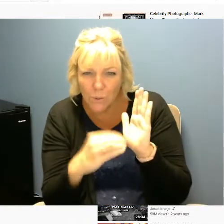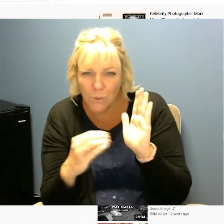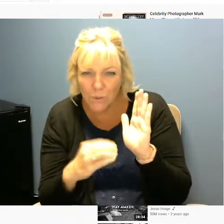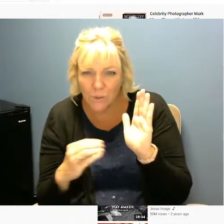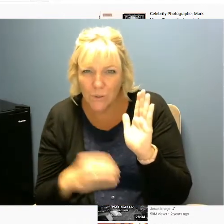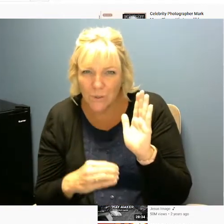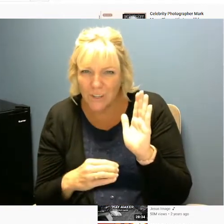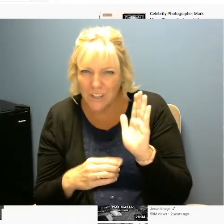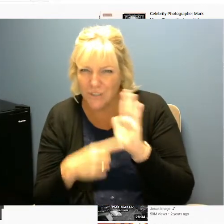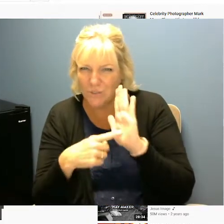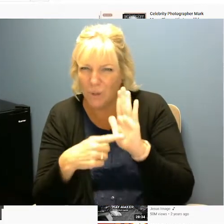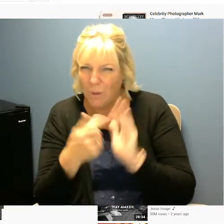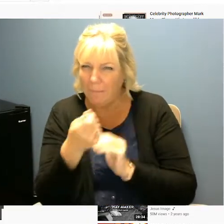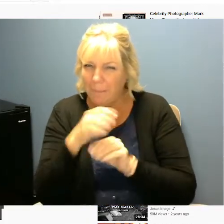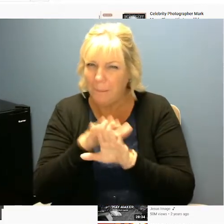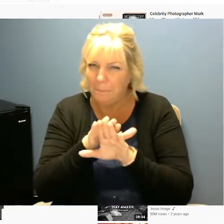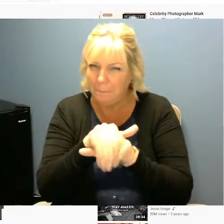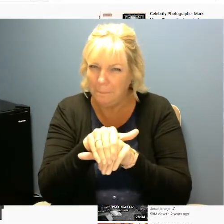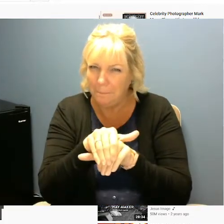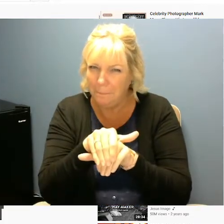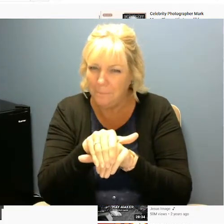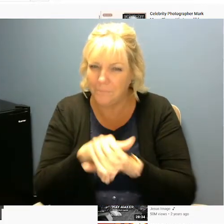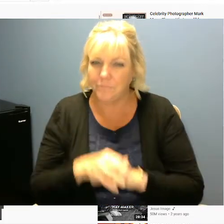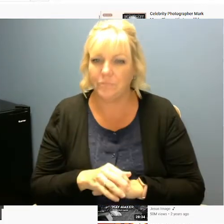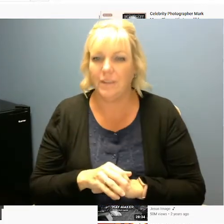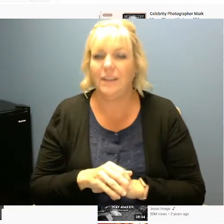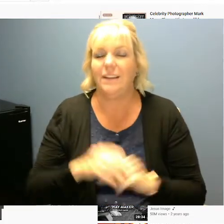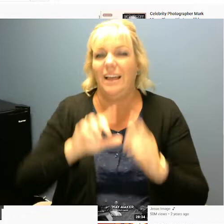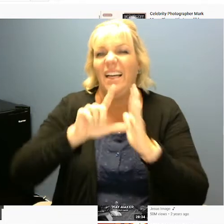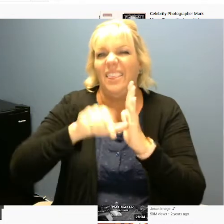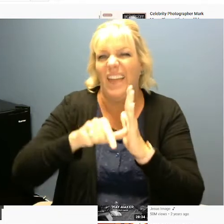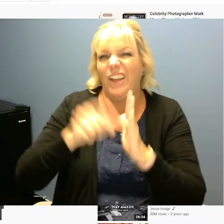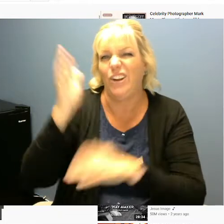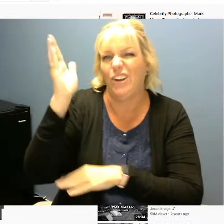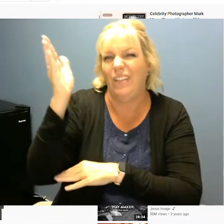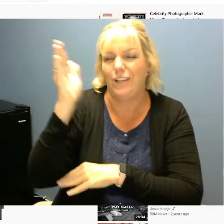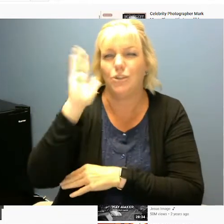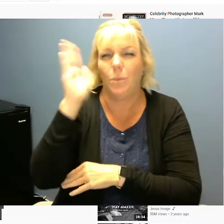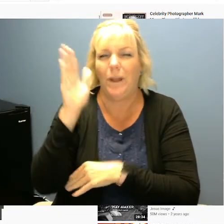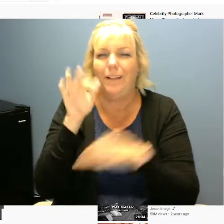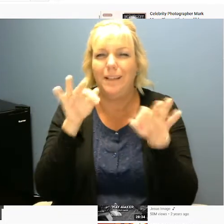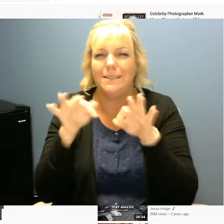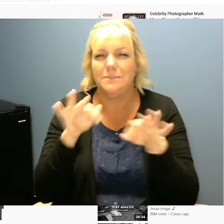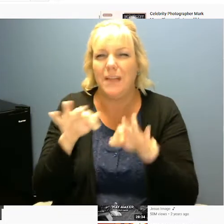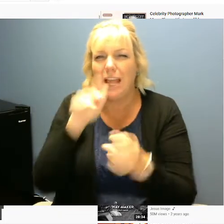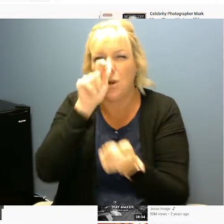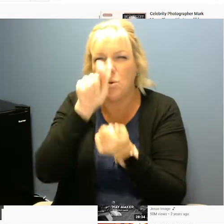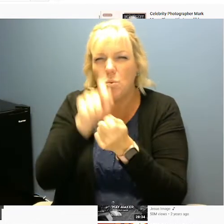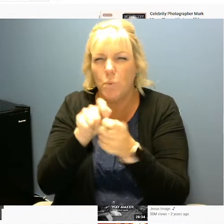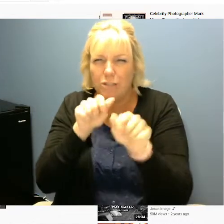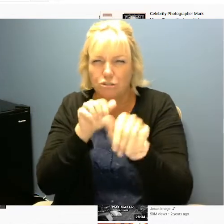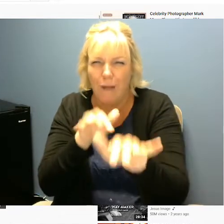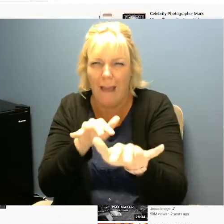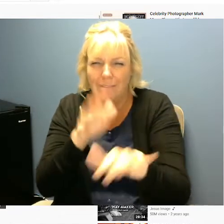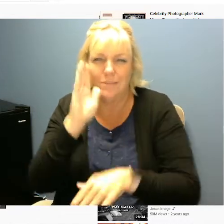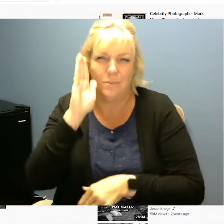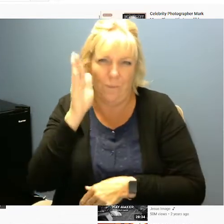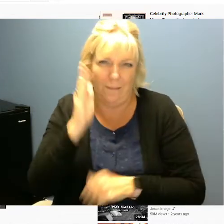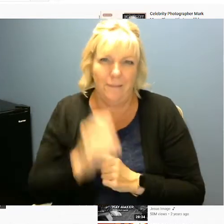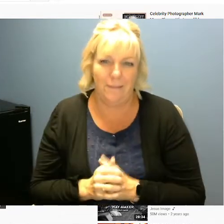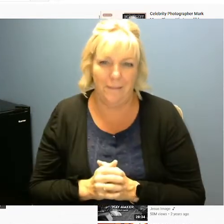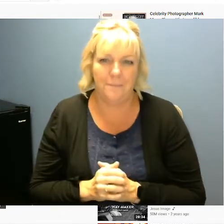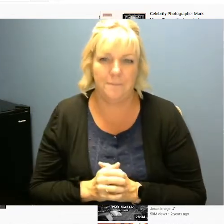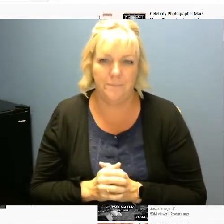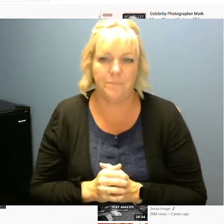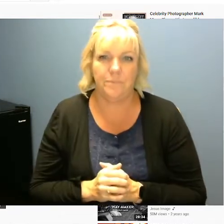those contradictions. We're going to talk about witchcraft. That's in a couple lectures we'll get to witchcraft. And here,